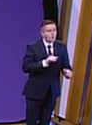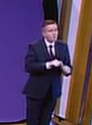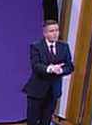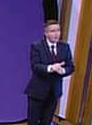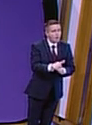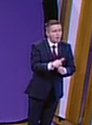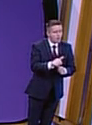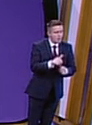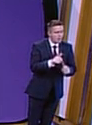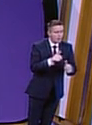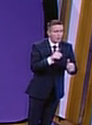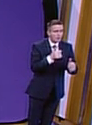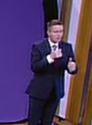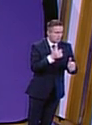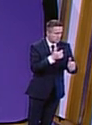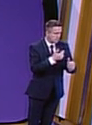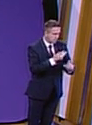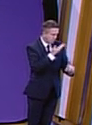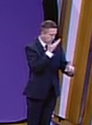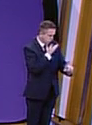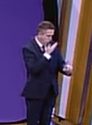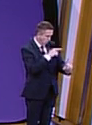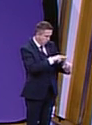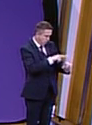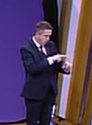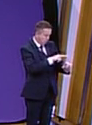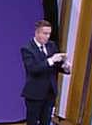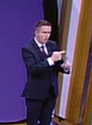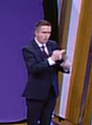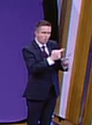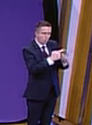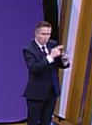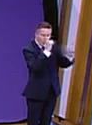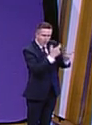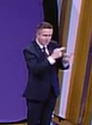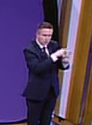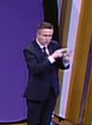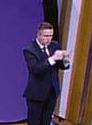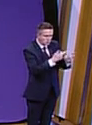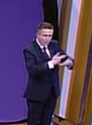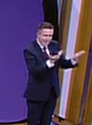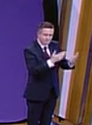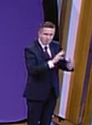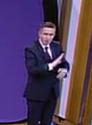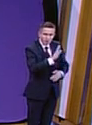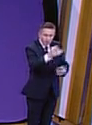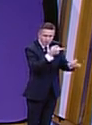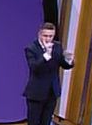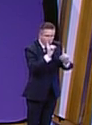have people coming from, say, school or from colleges or from wherever they're coming from before they're entering higher education to